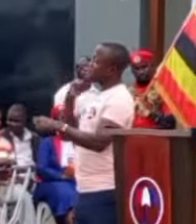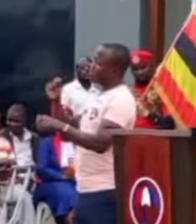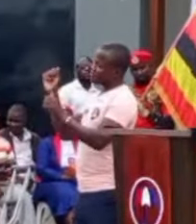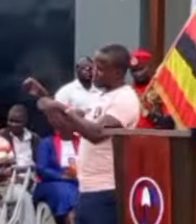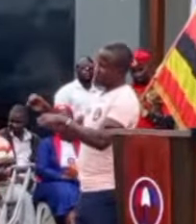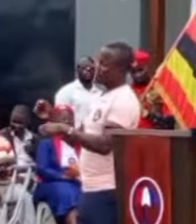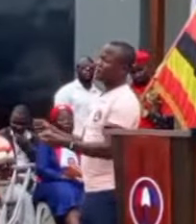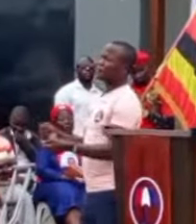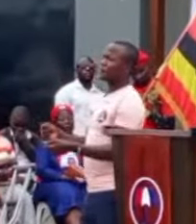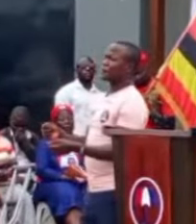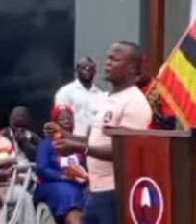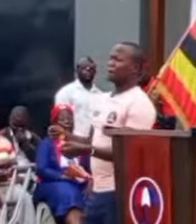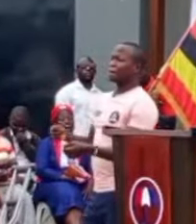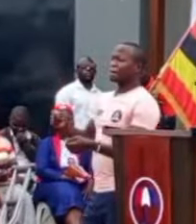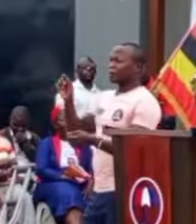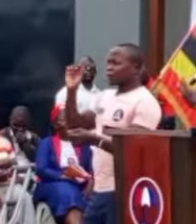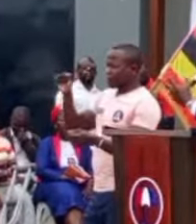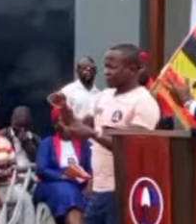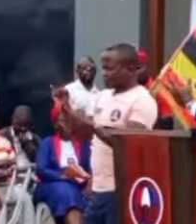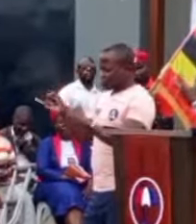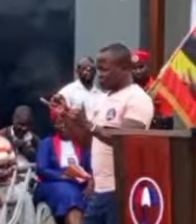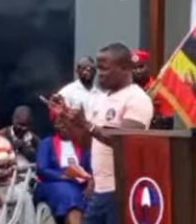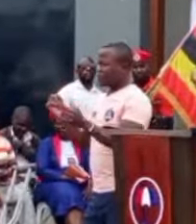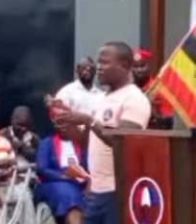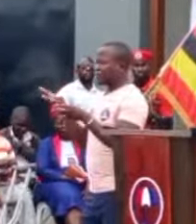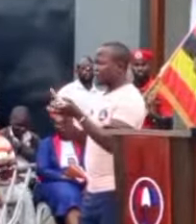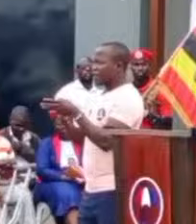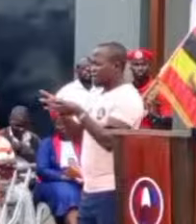so tulina okufayininga engeri gyetu